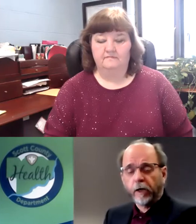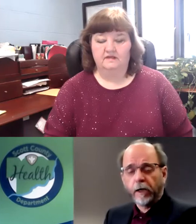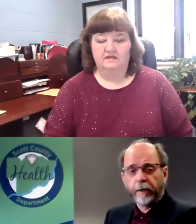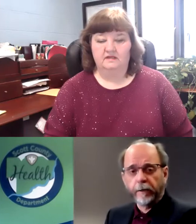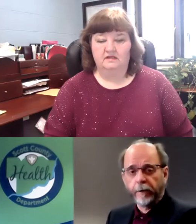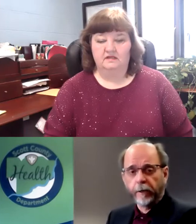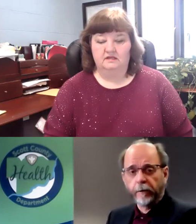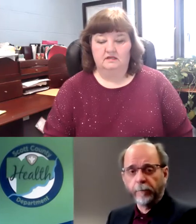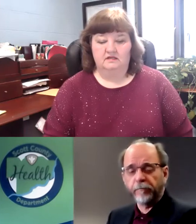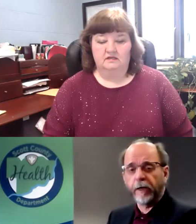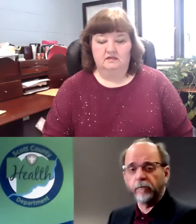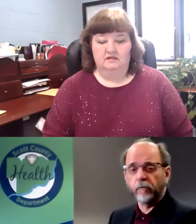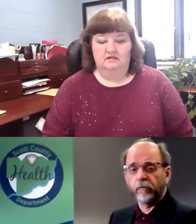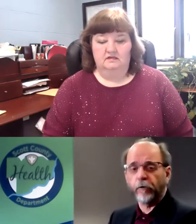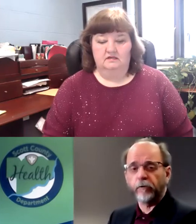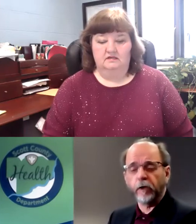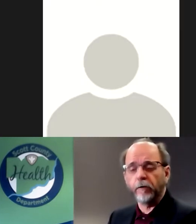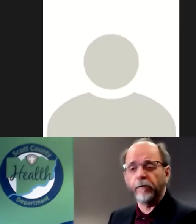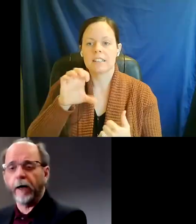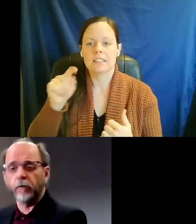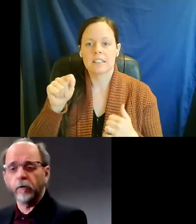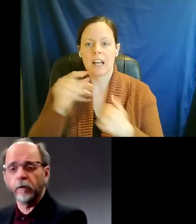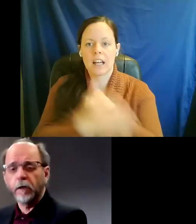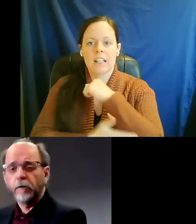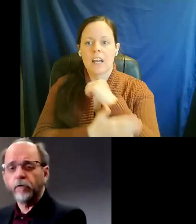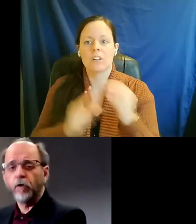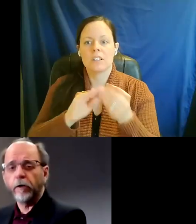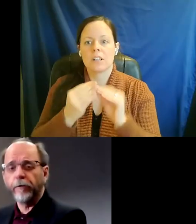In Scott County today, the number of cases is